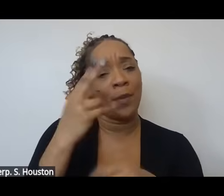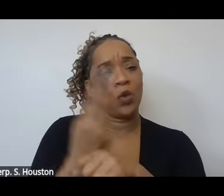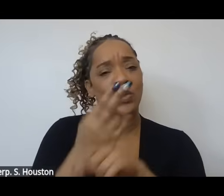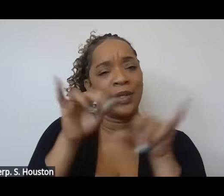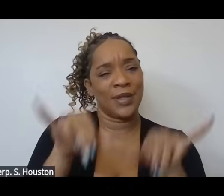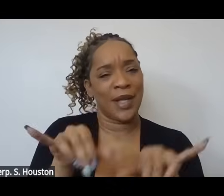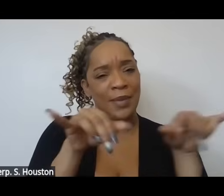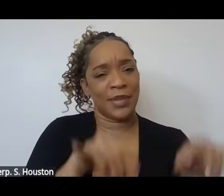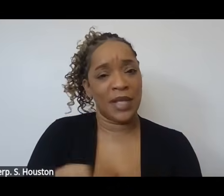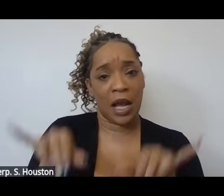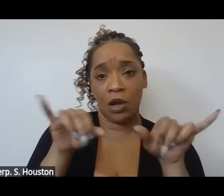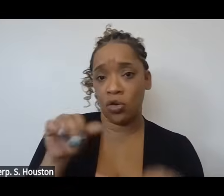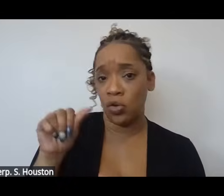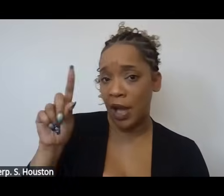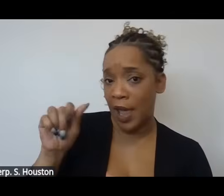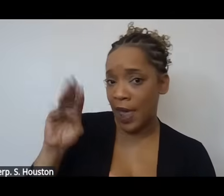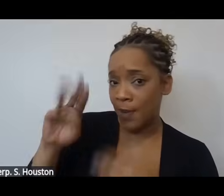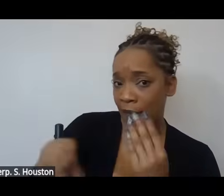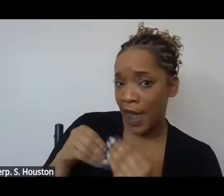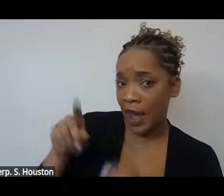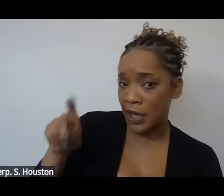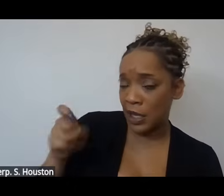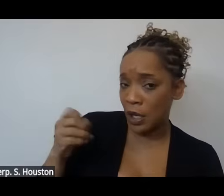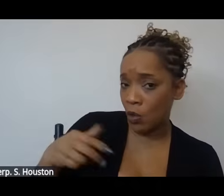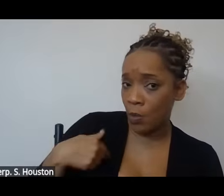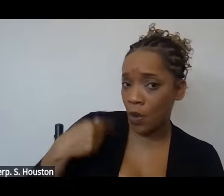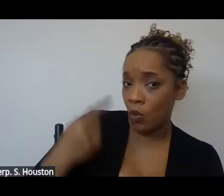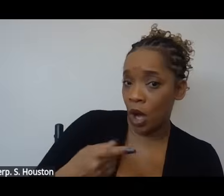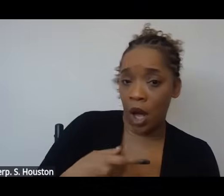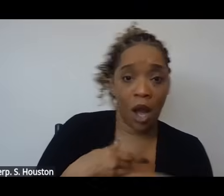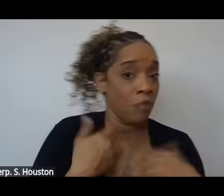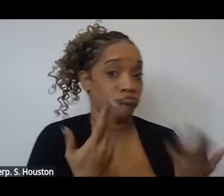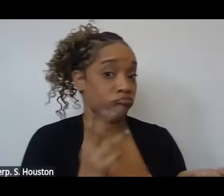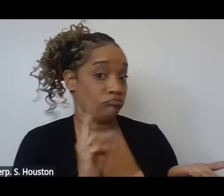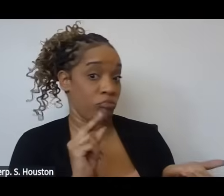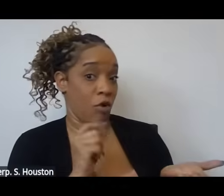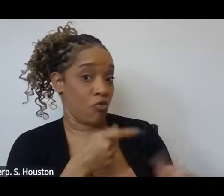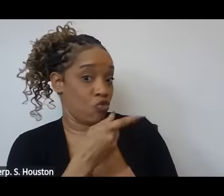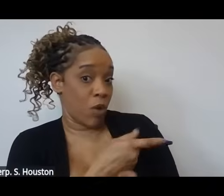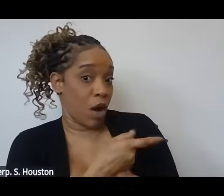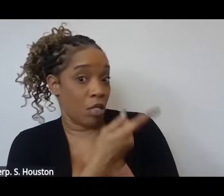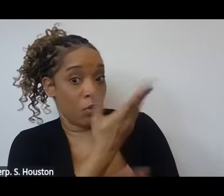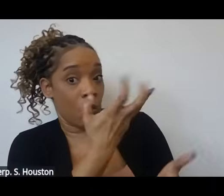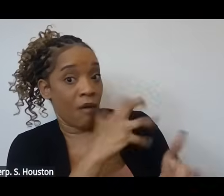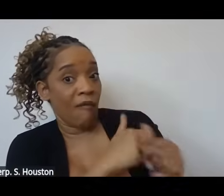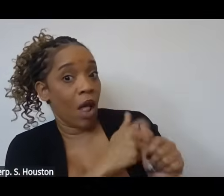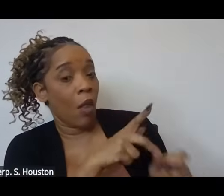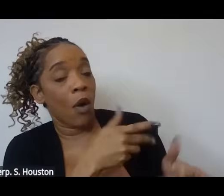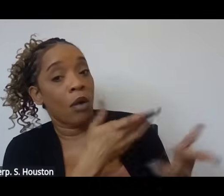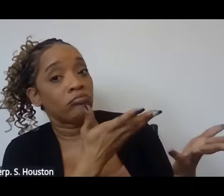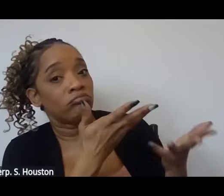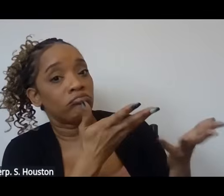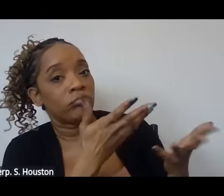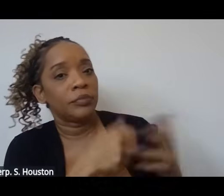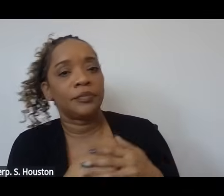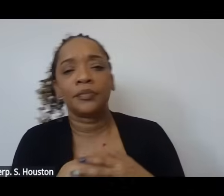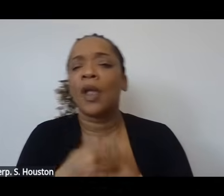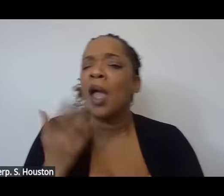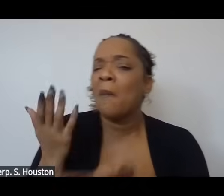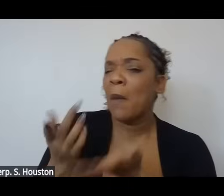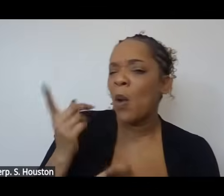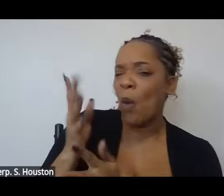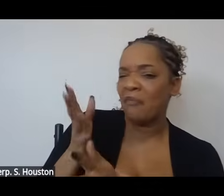you want to add anything, Adam, or is that clear? No, I mean, unless there's follow-ups, yeah, I think that pretty much clarifies. Maybe one quick follow-up, which would